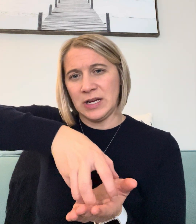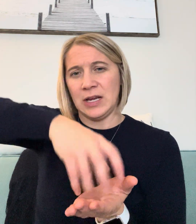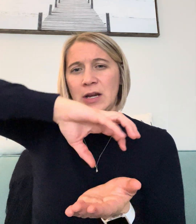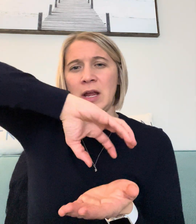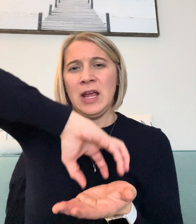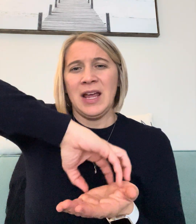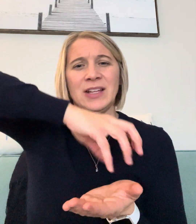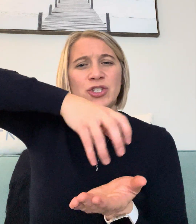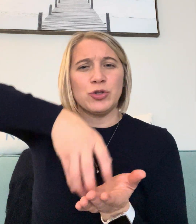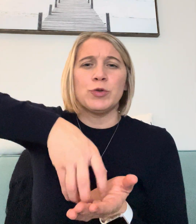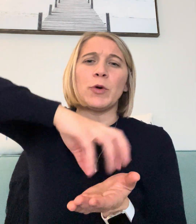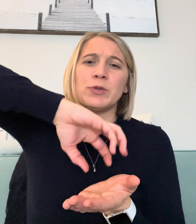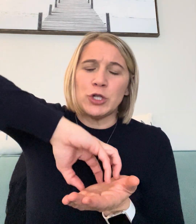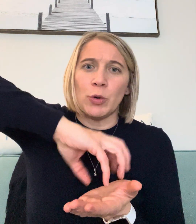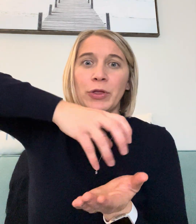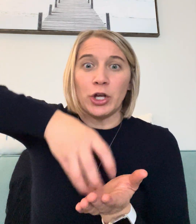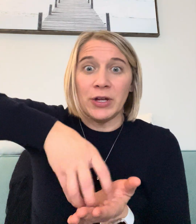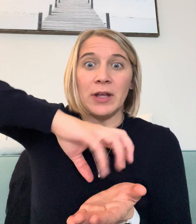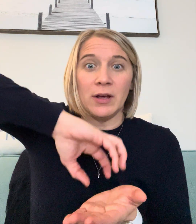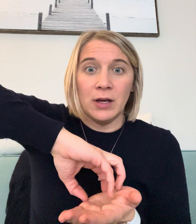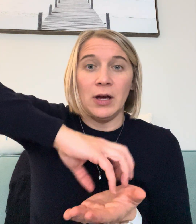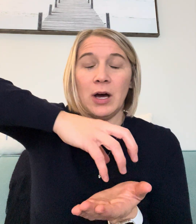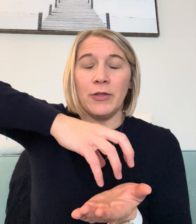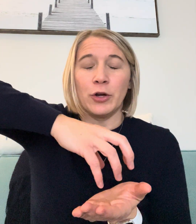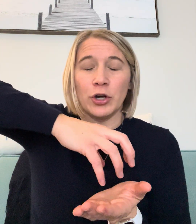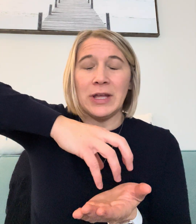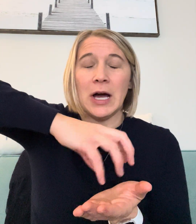in. It's supposed to be showing the cookie cutting.